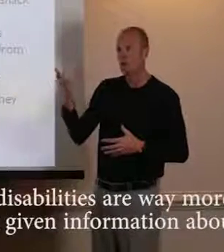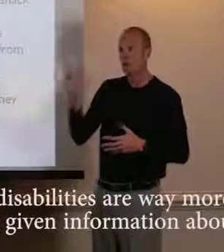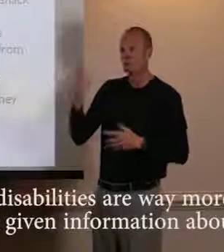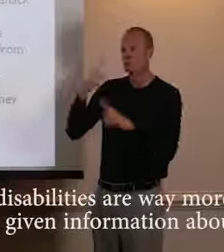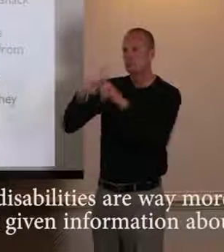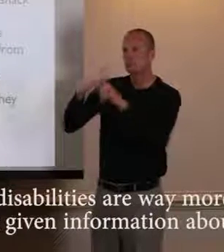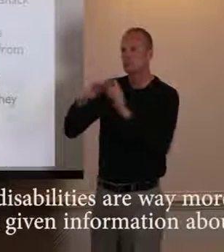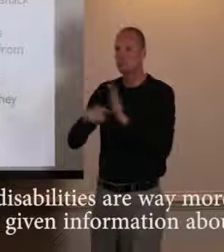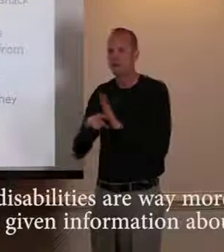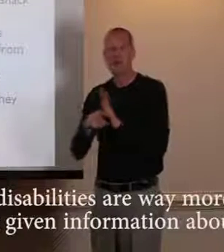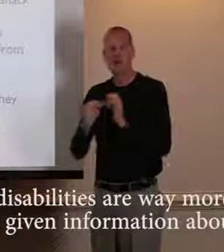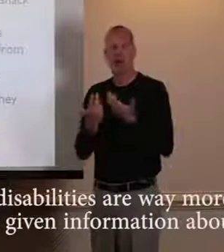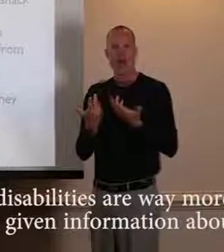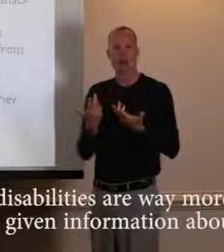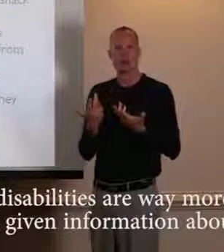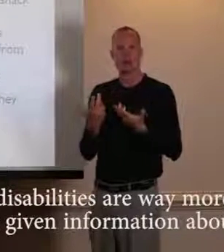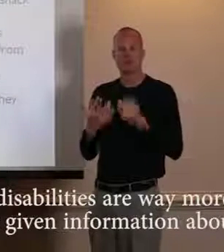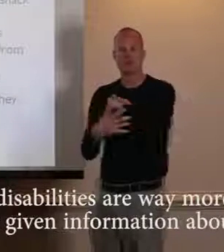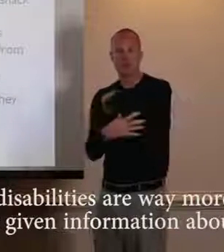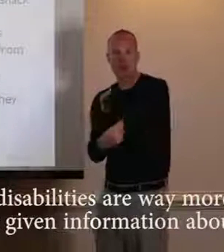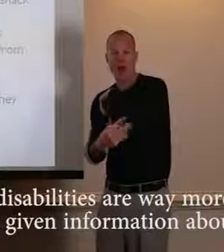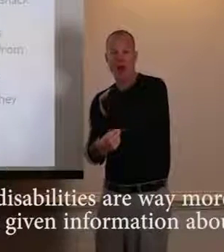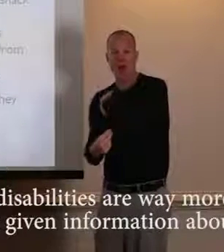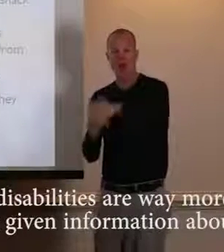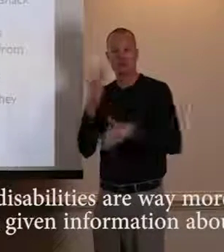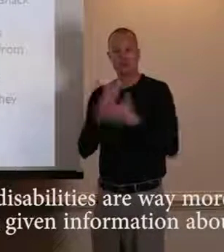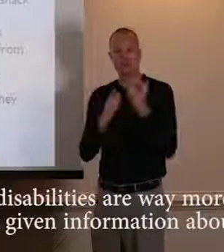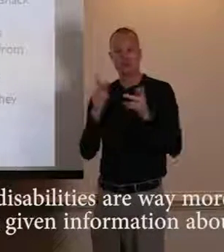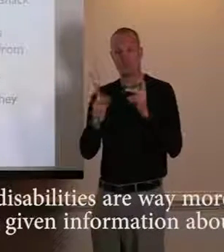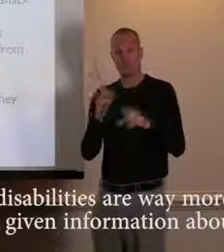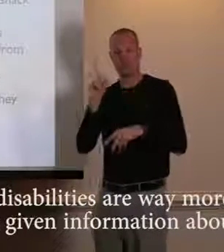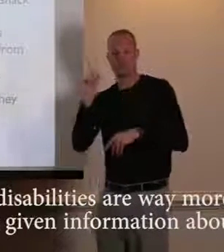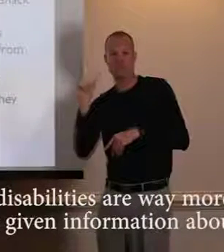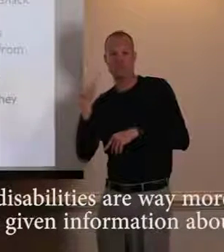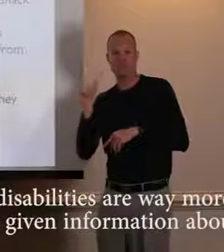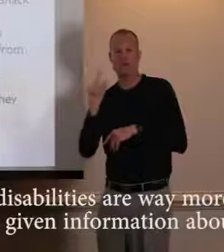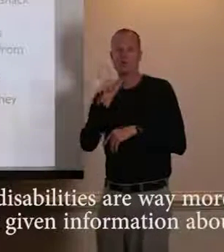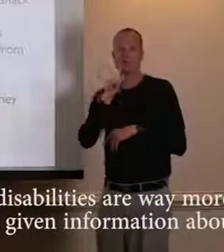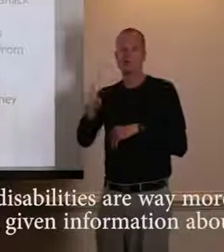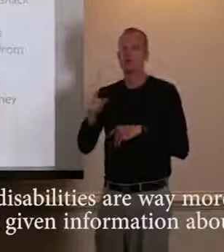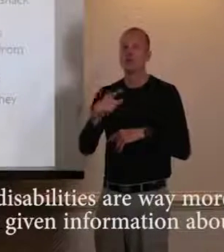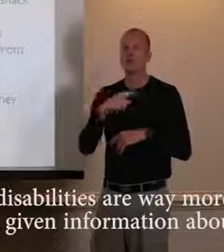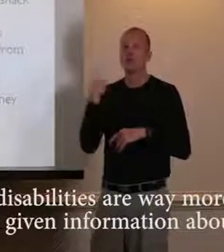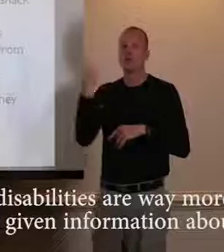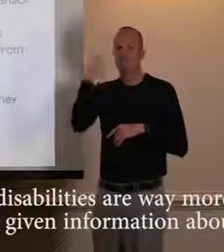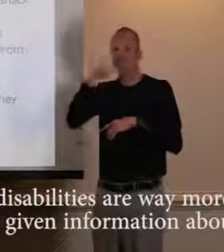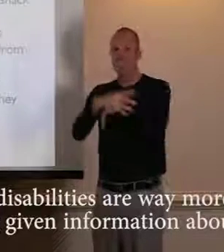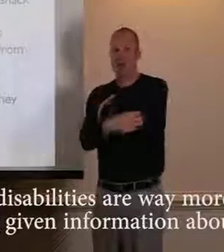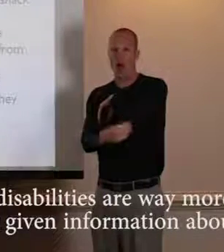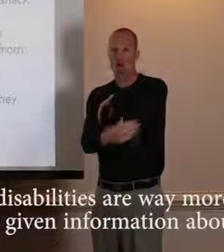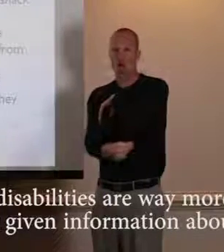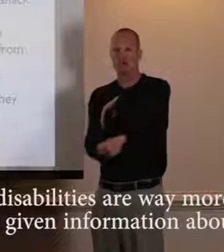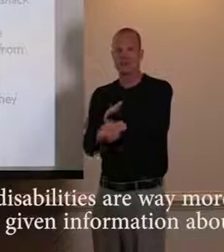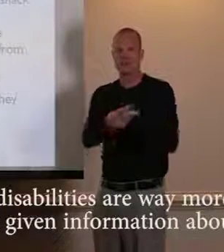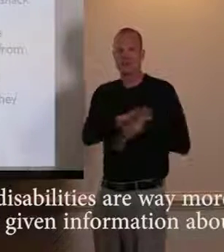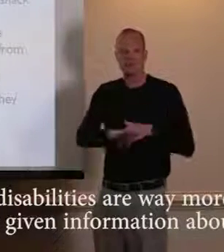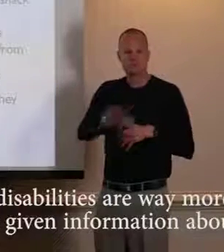things? Poverty. People with disabilities are way more at risk for poverty. They are not given information about